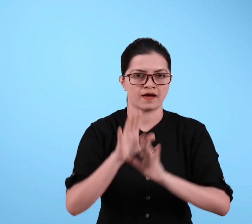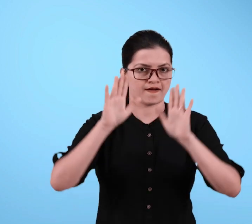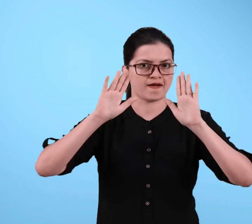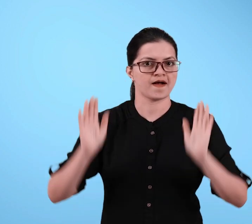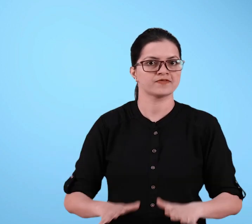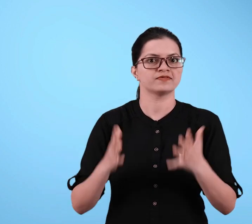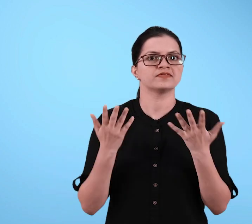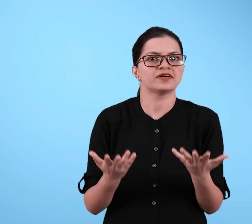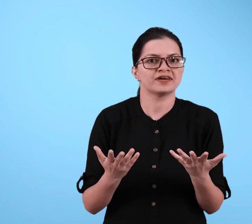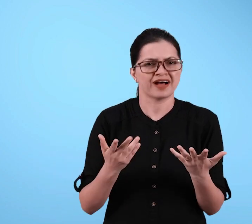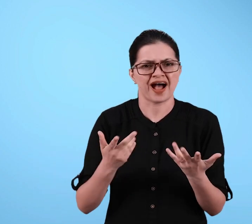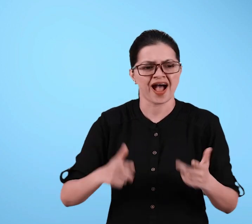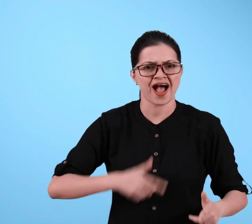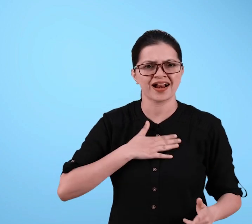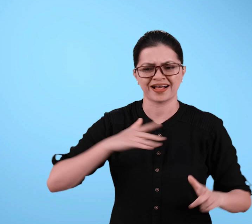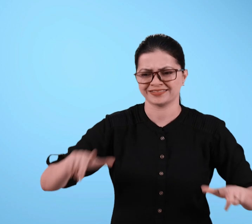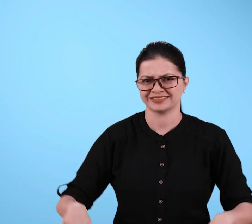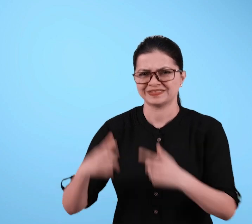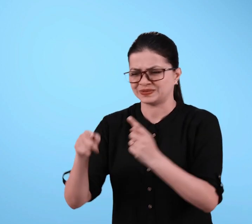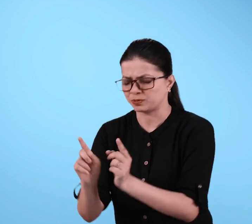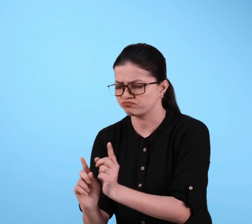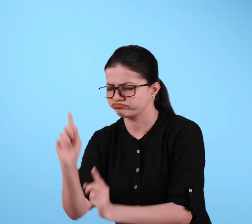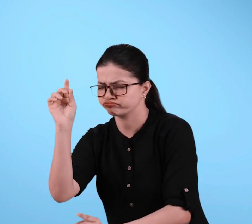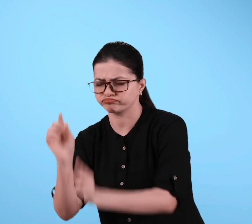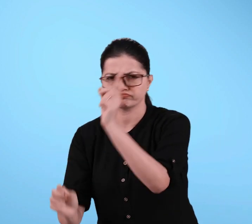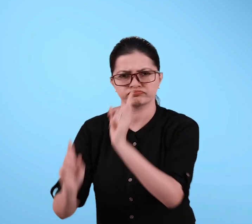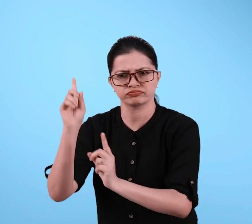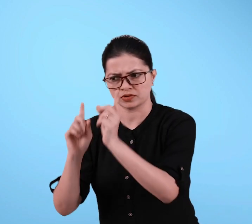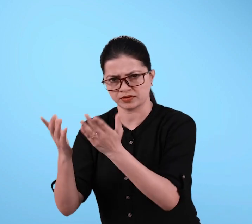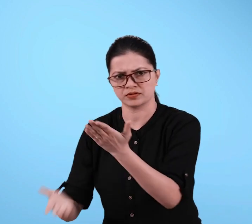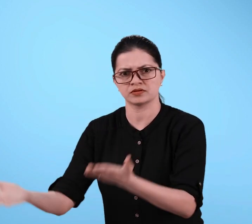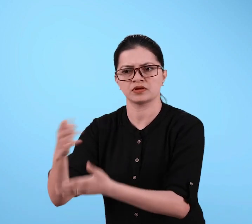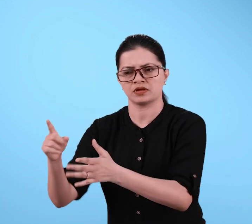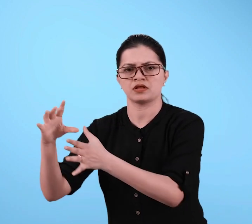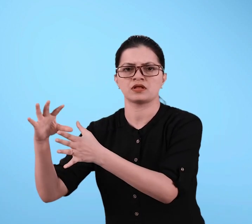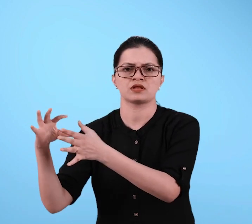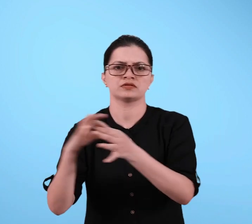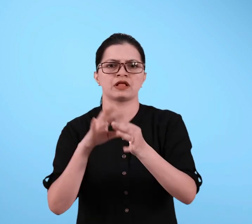Stop. they learned to weave twigs and grass into mats and baskets.